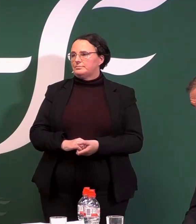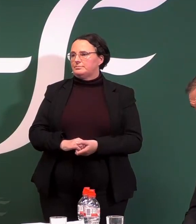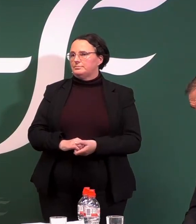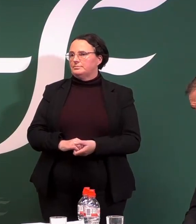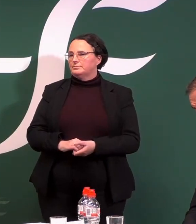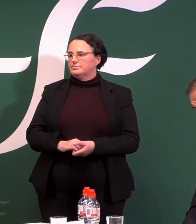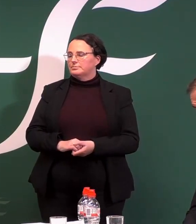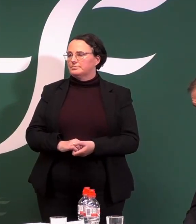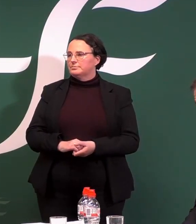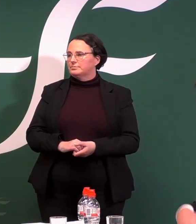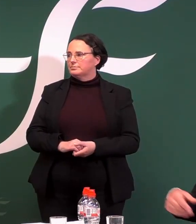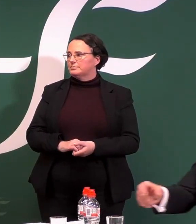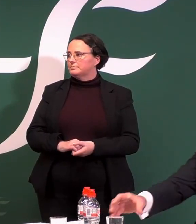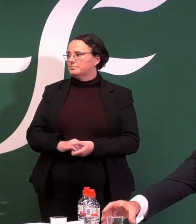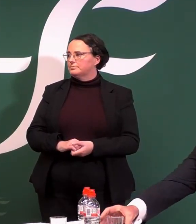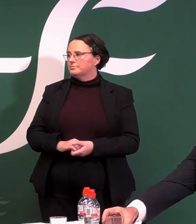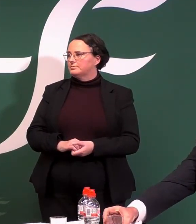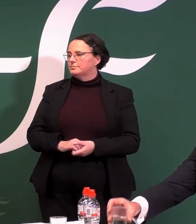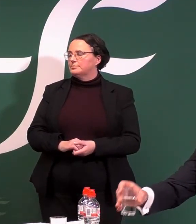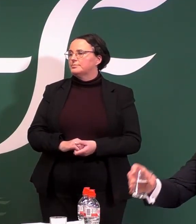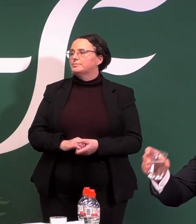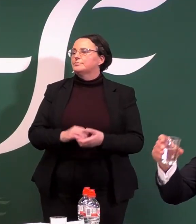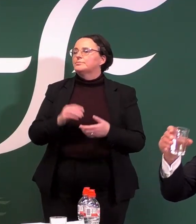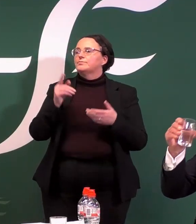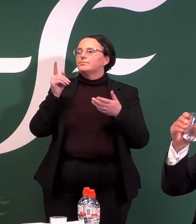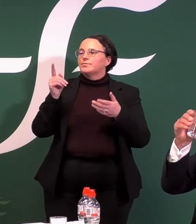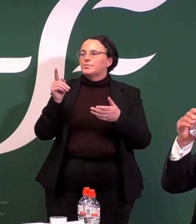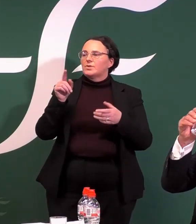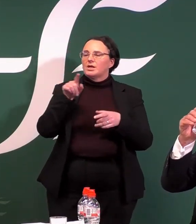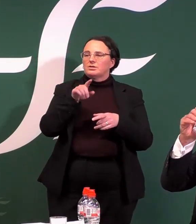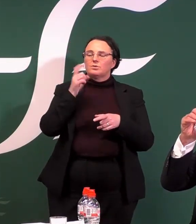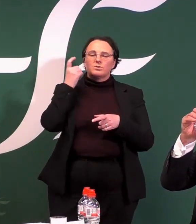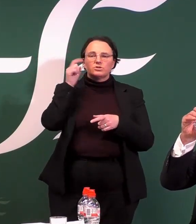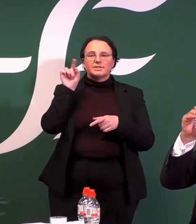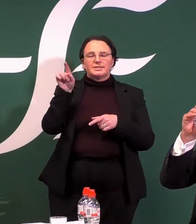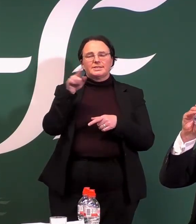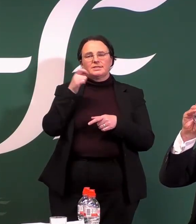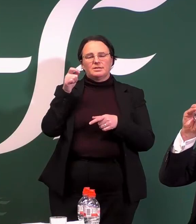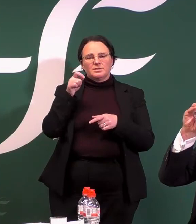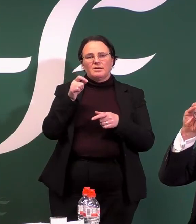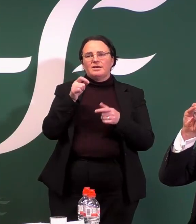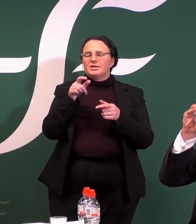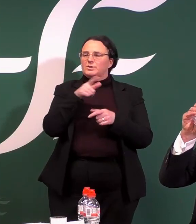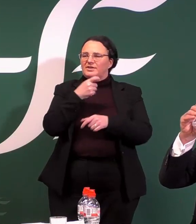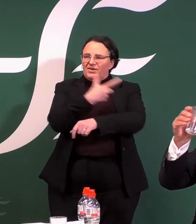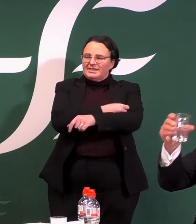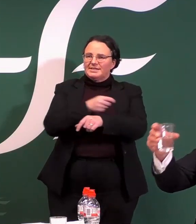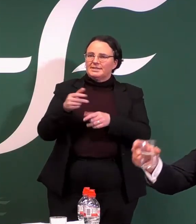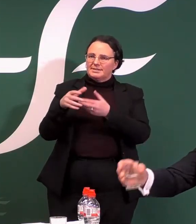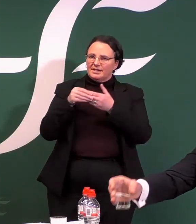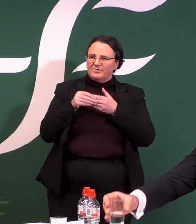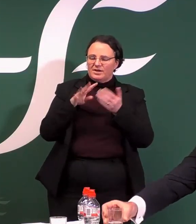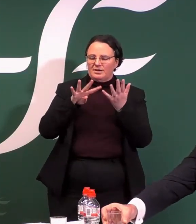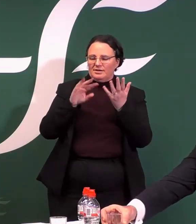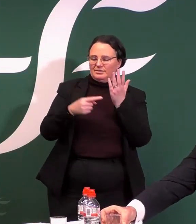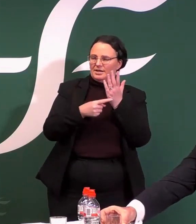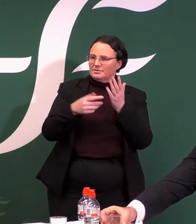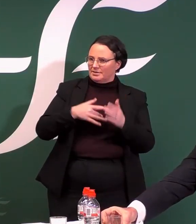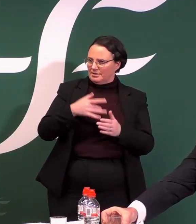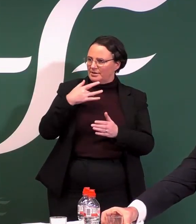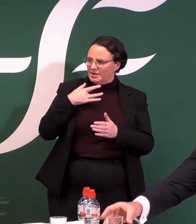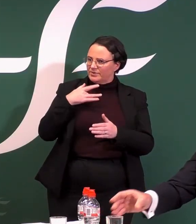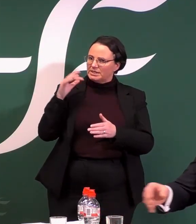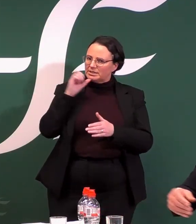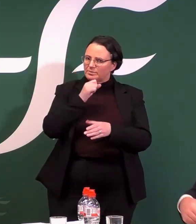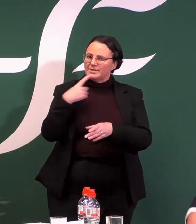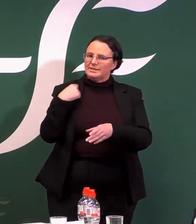Colin, was just yourself, I think, talking about how vaccines have saved 9,000 lives, presumably since they've